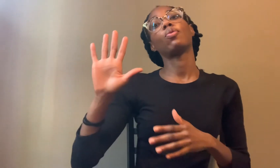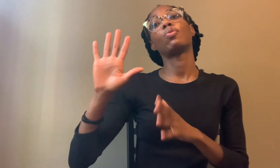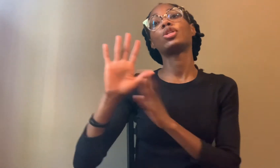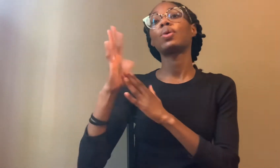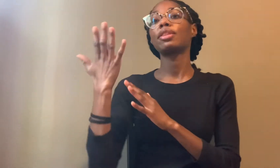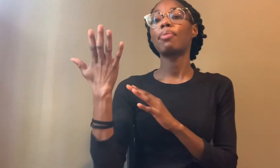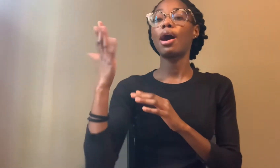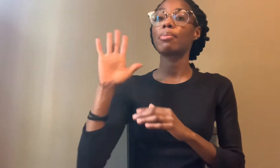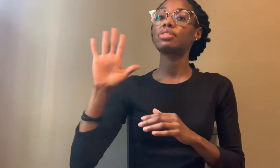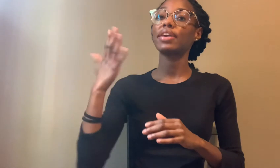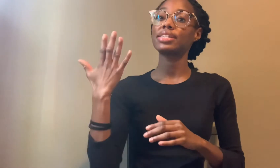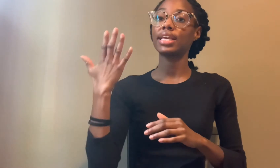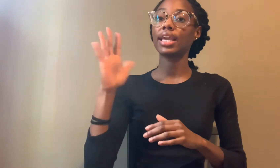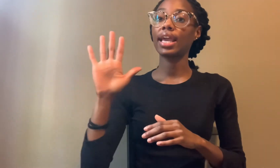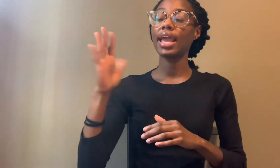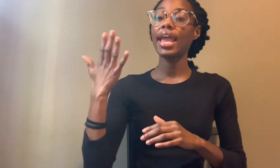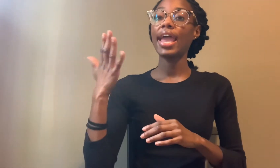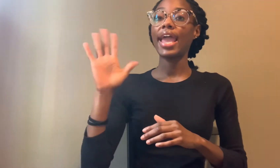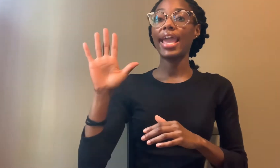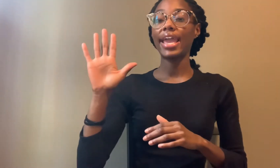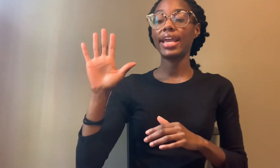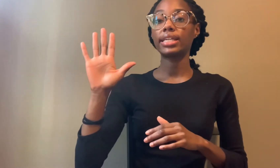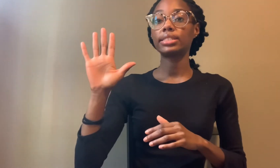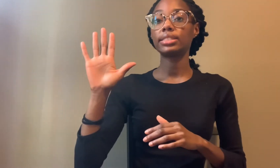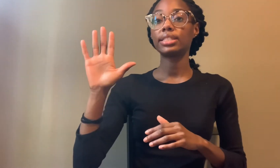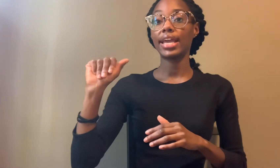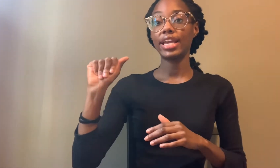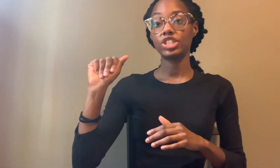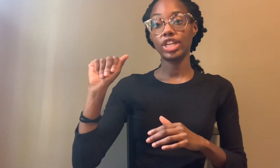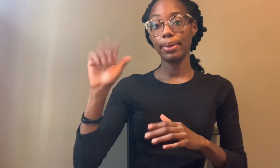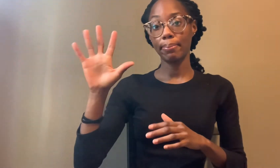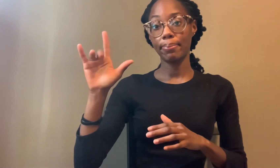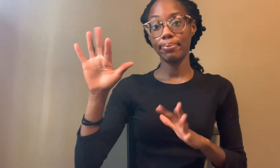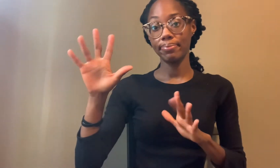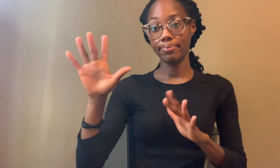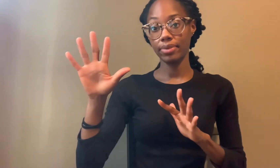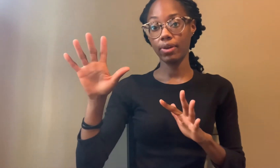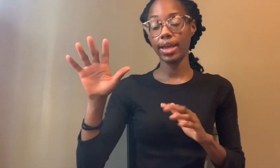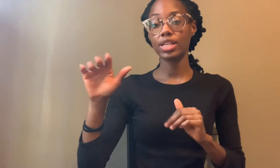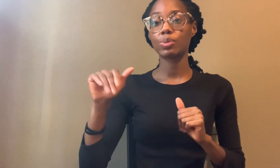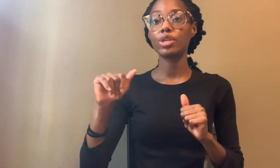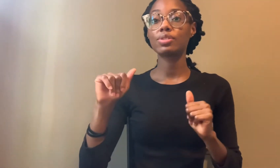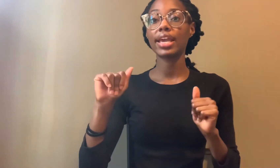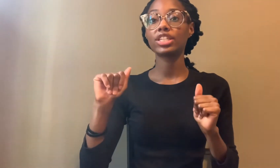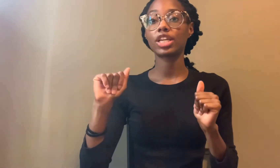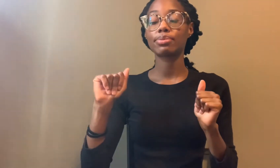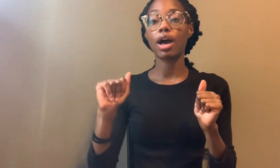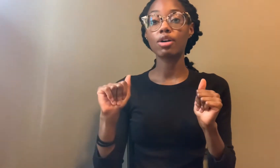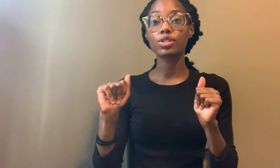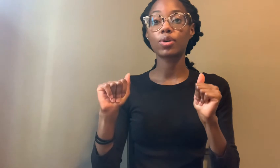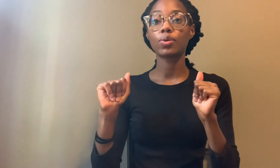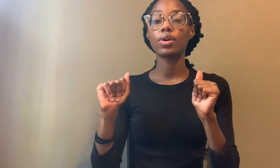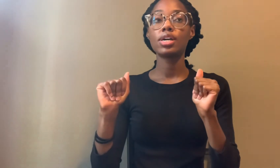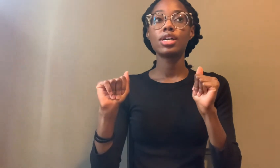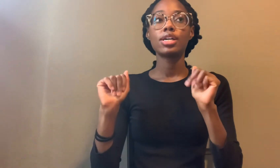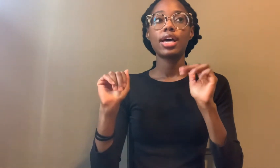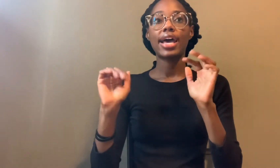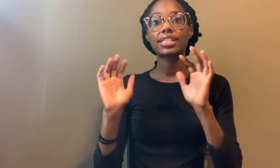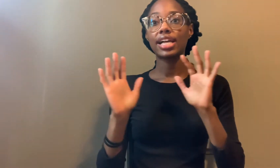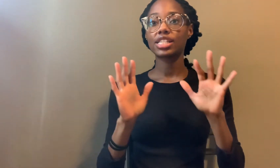which way the palm is facing and the hand shape, okay? Because we use hand shapes also as